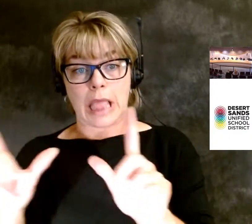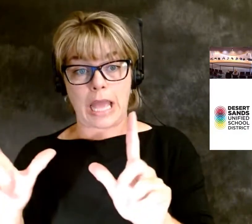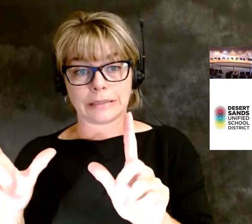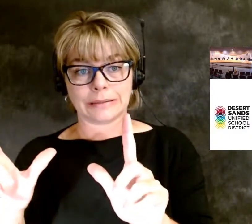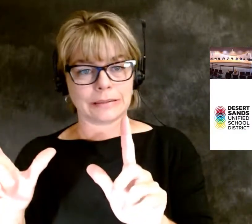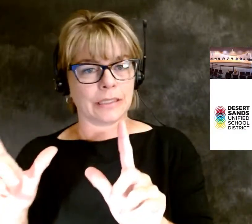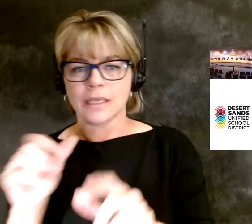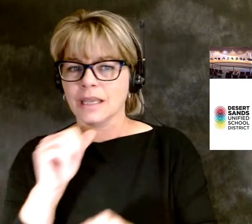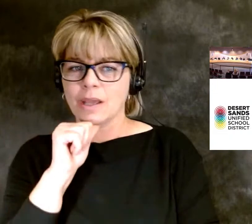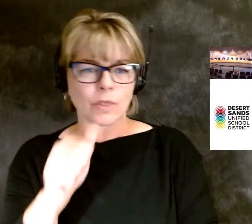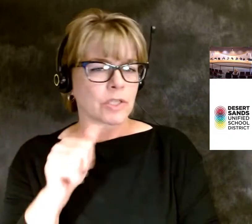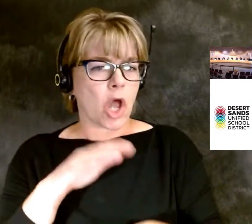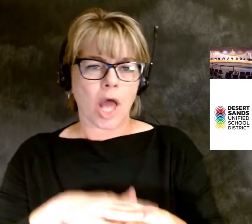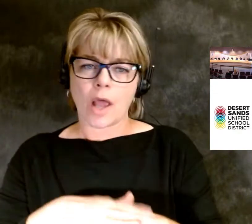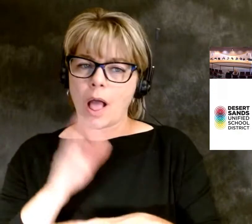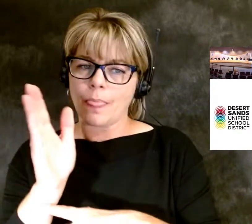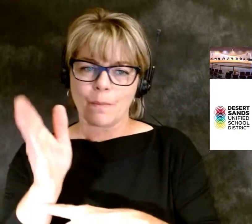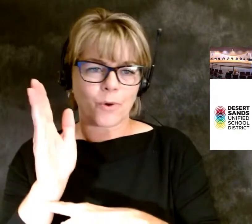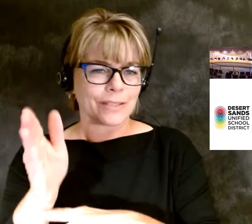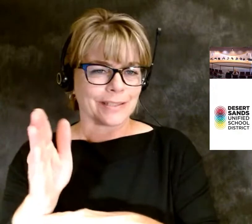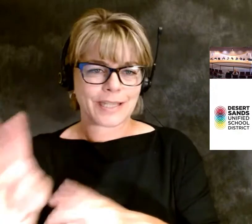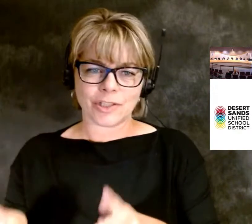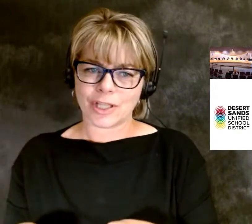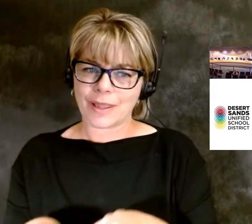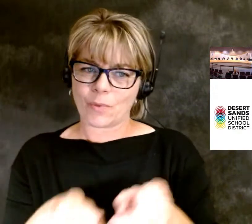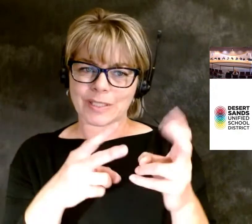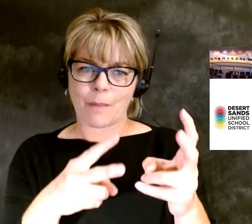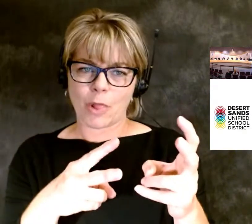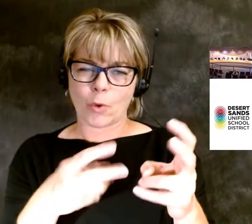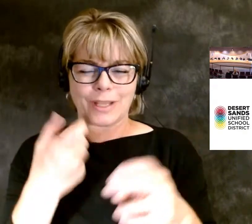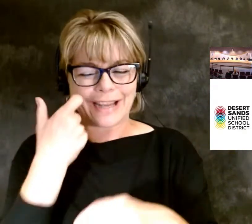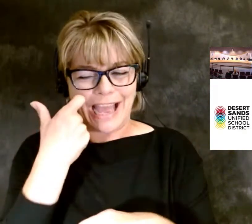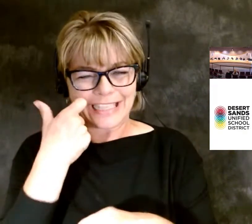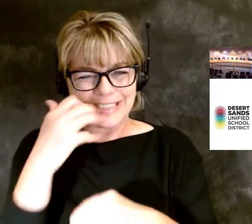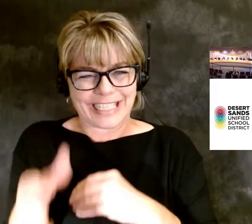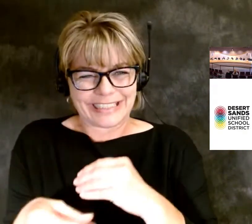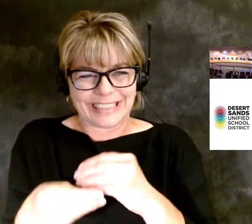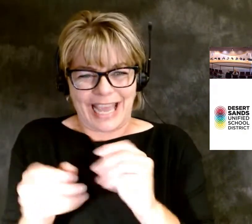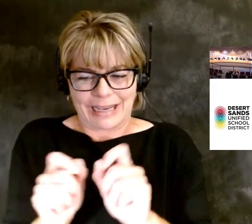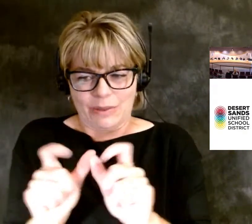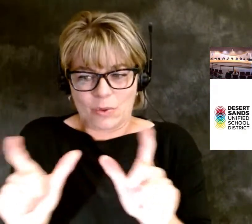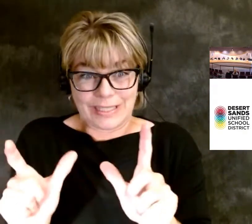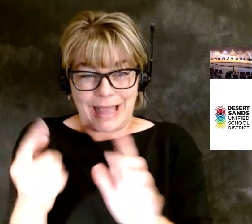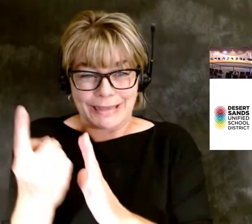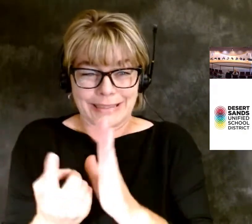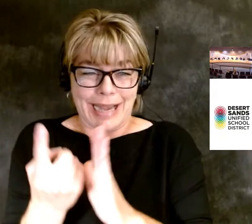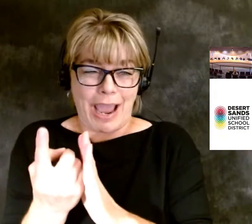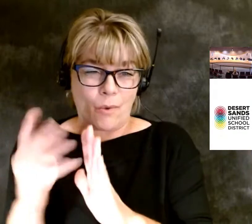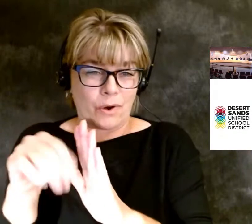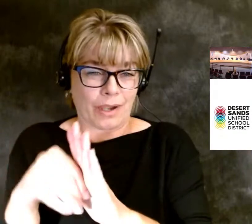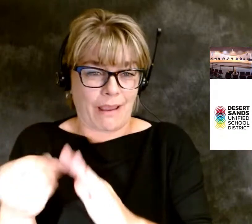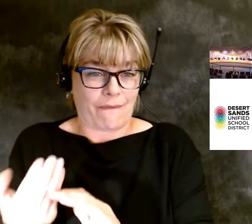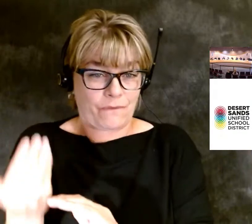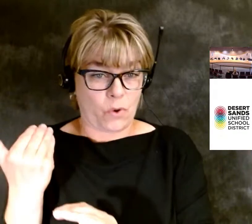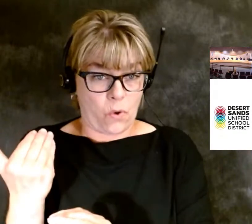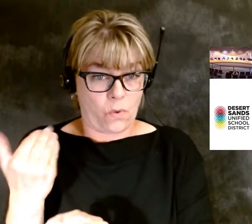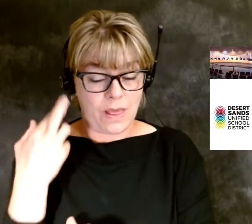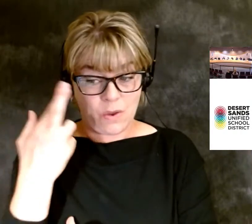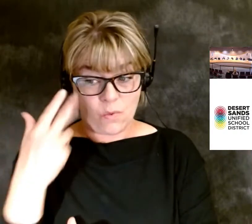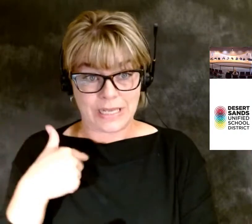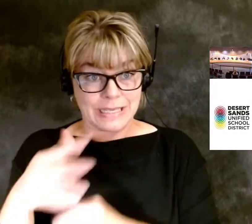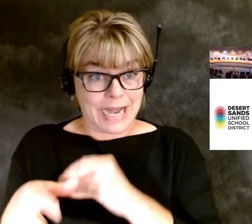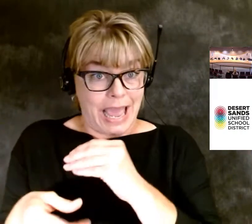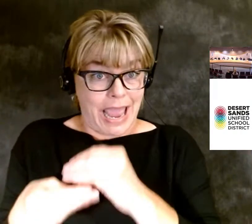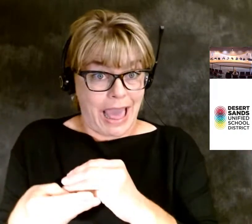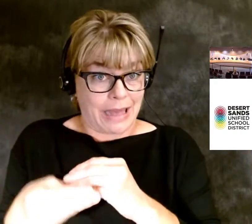presentation that was uploaded. I just added these slides about an hour and a half ago. And the reason I did that was because as